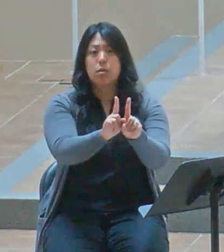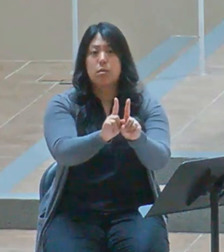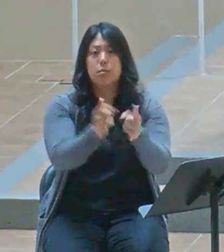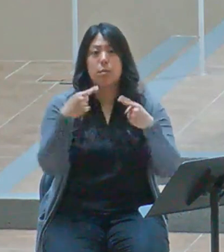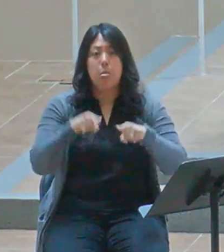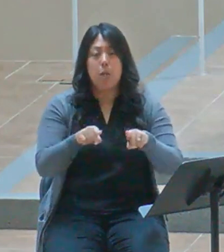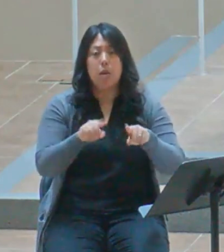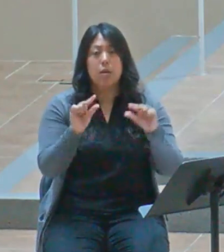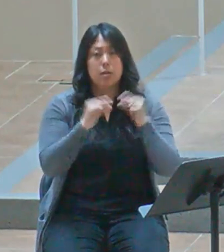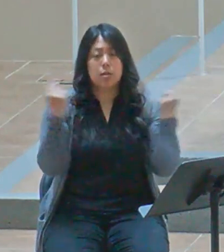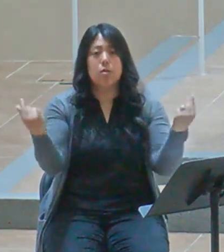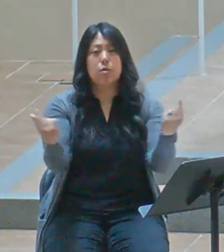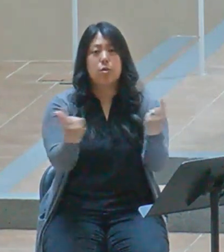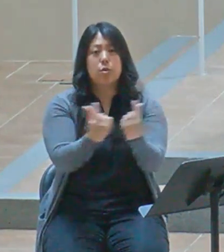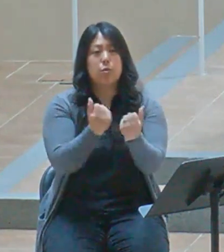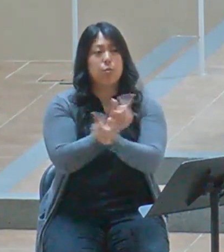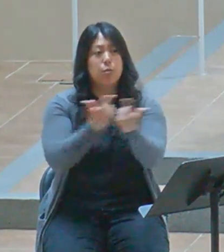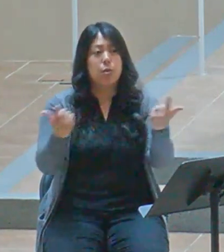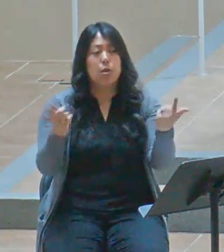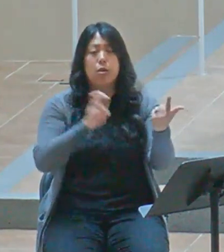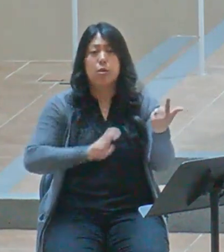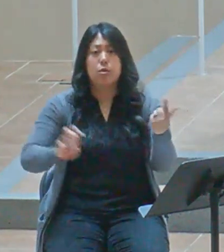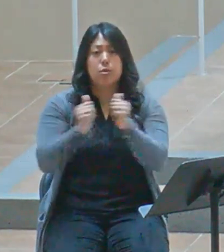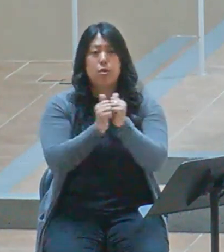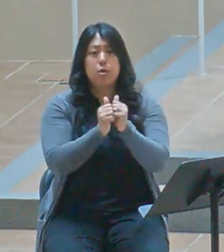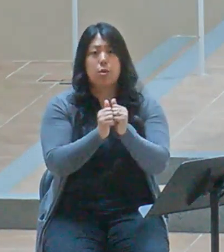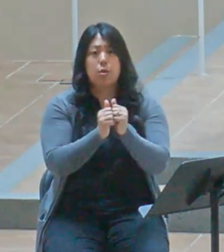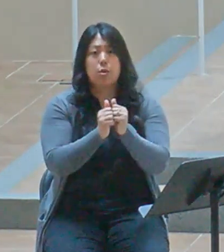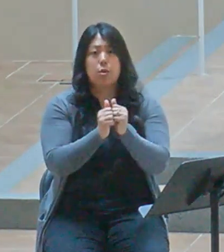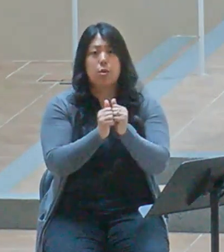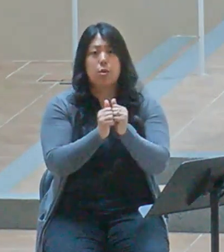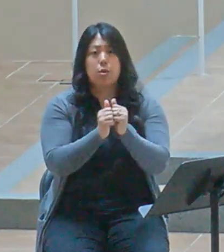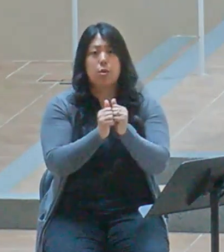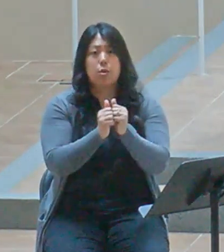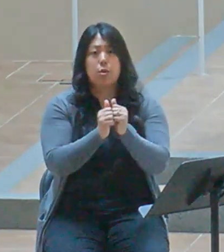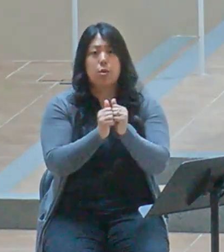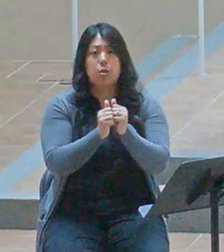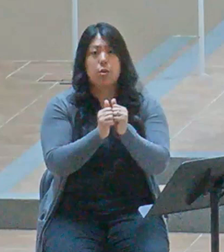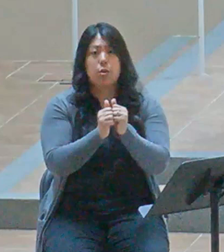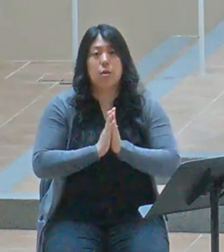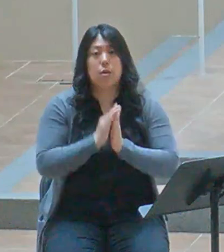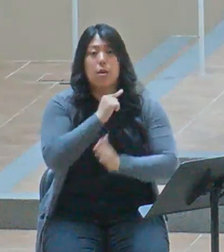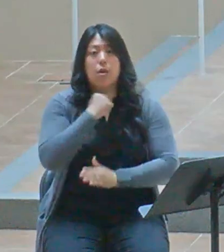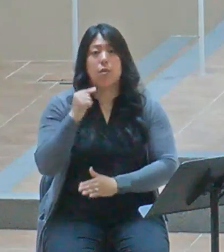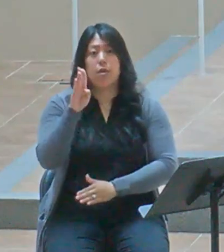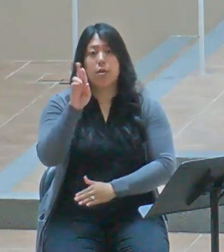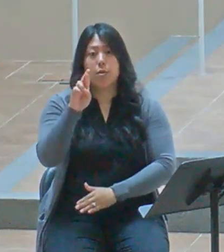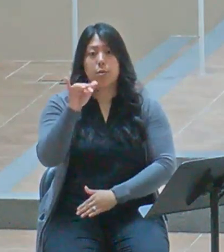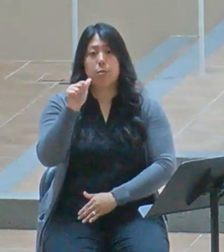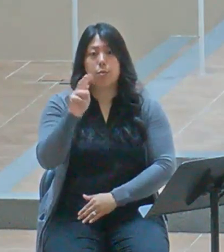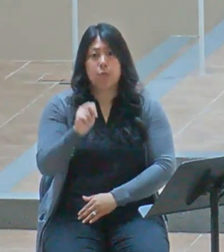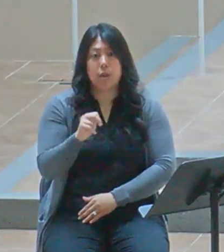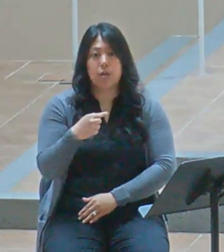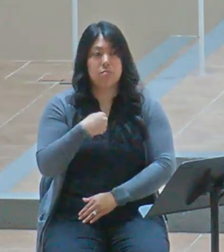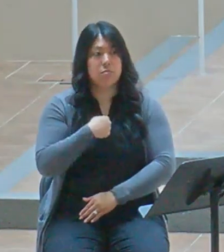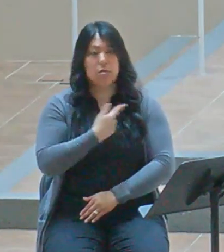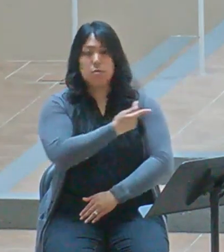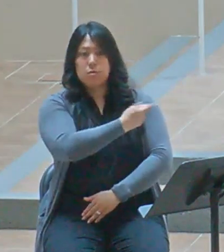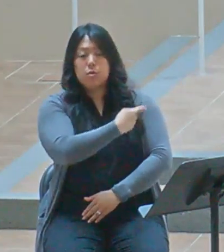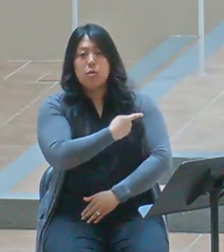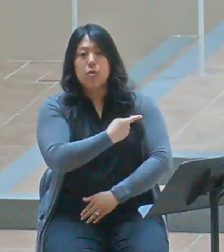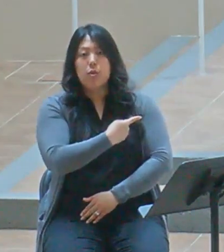As a community, we all journey with one another through prayer. Father Brian and I are a phone call away if